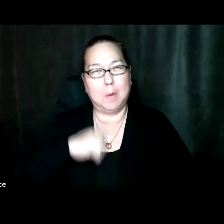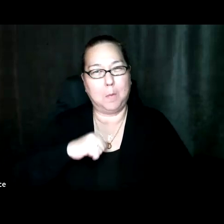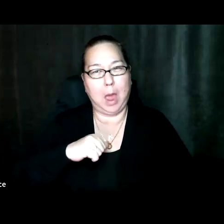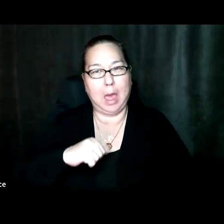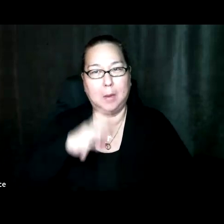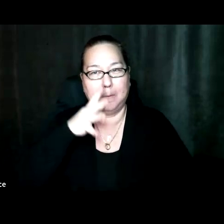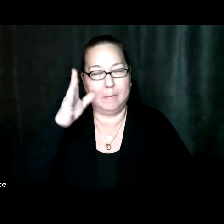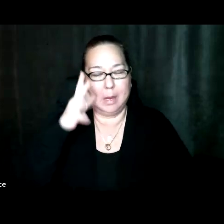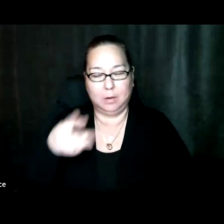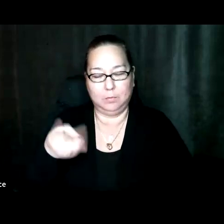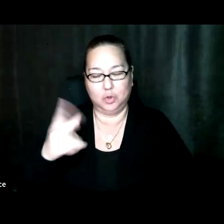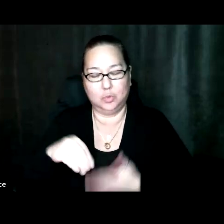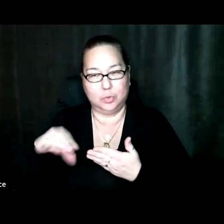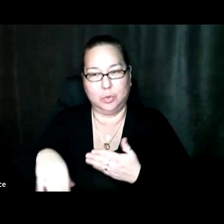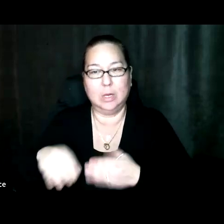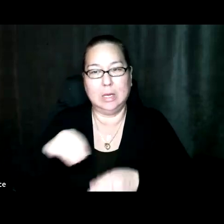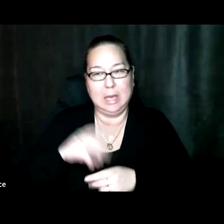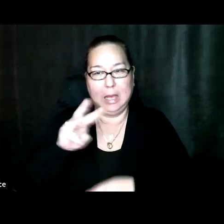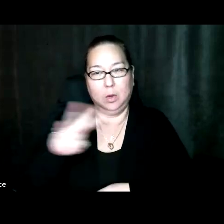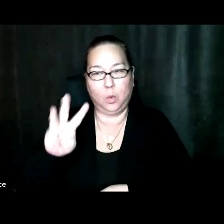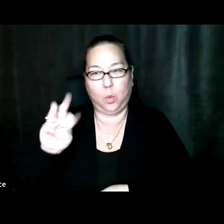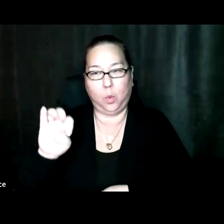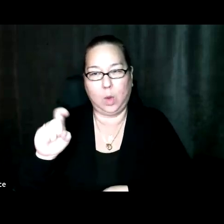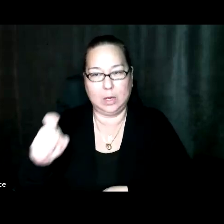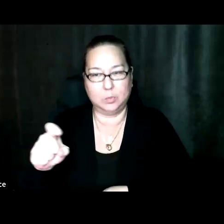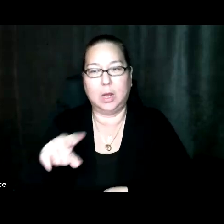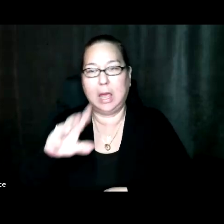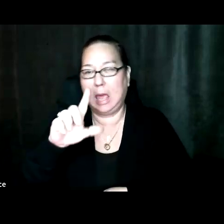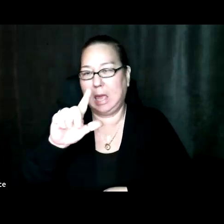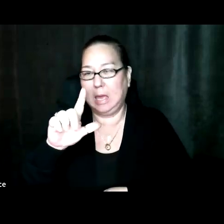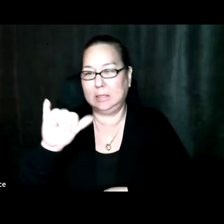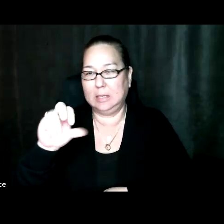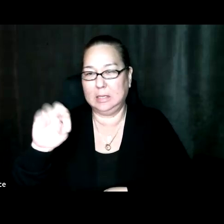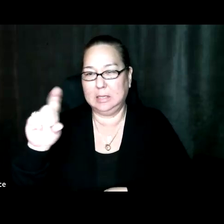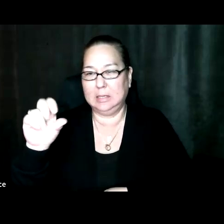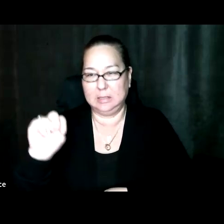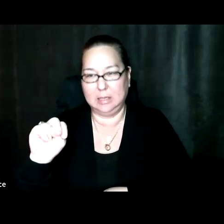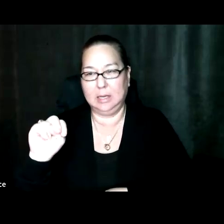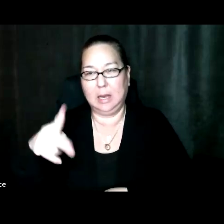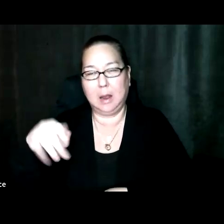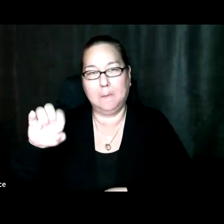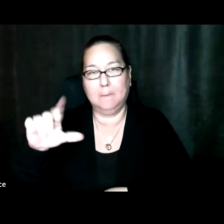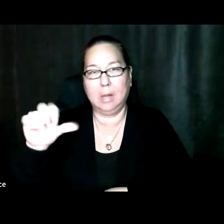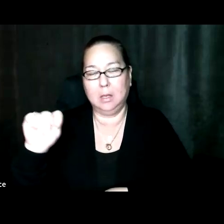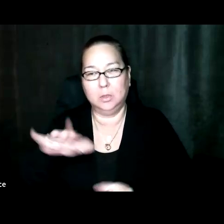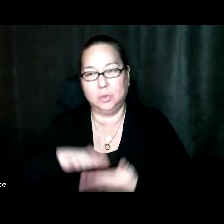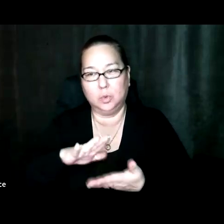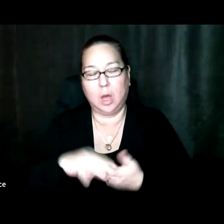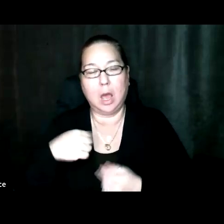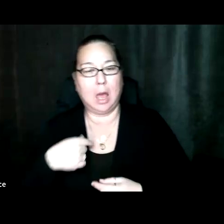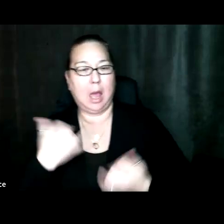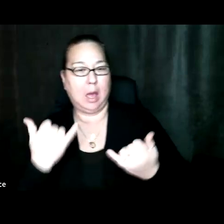at the Linden Pilot School in West Roxbury. Last week, we were informed that the district is planning to reduce our